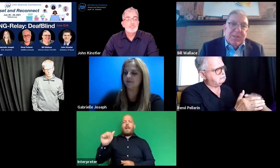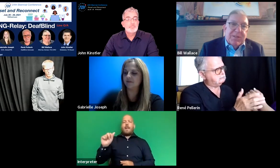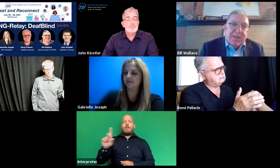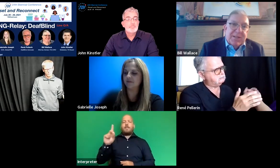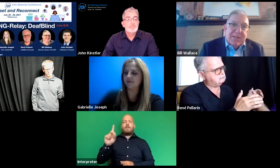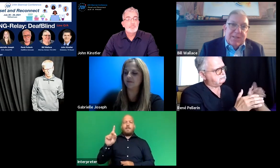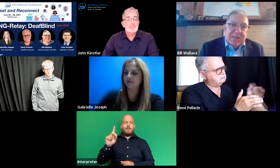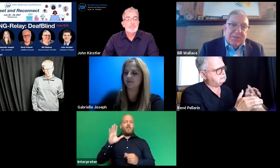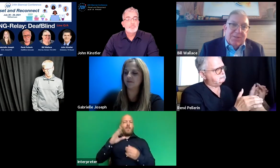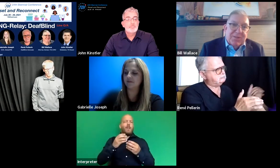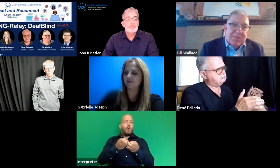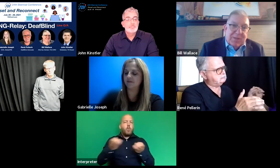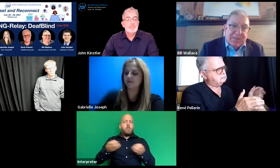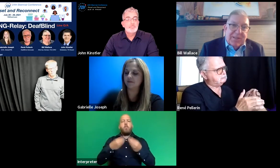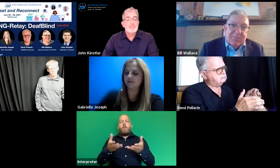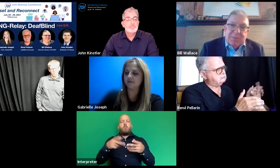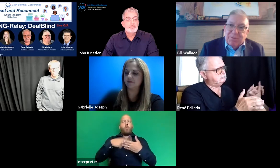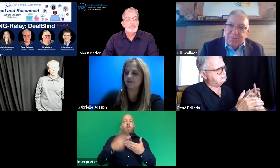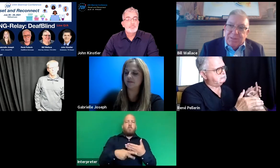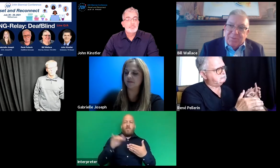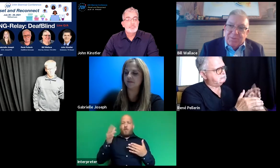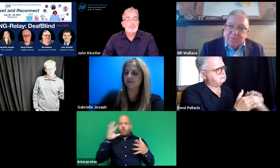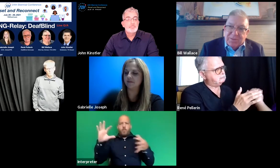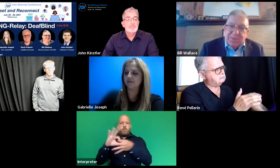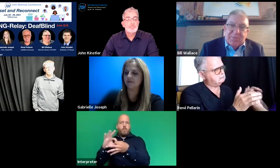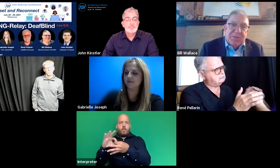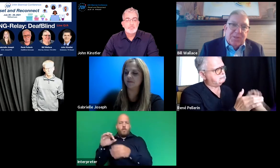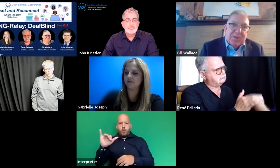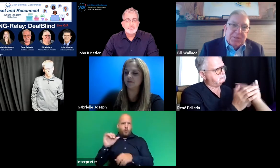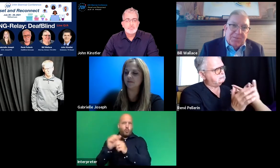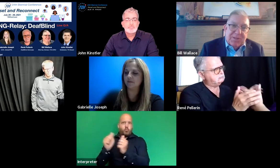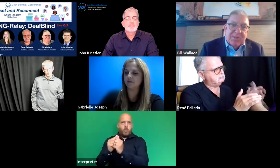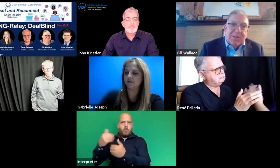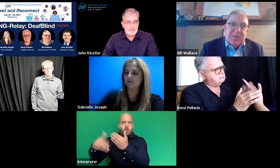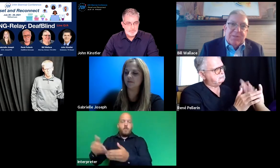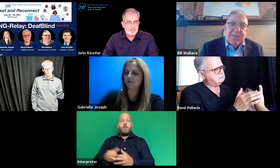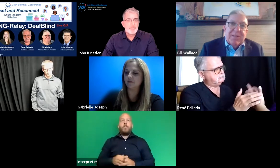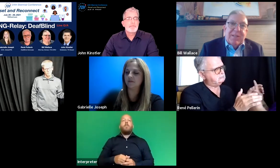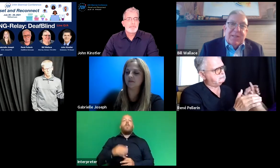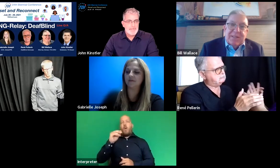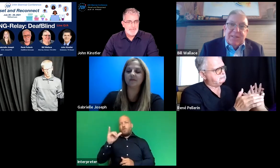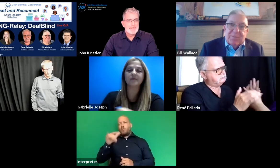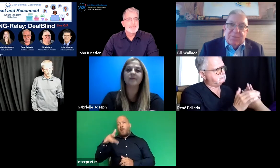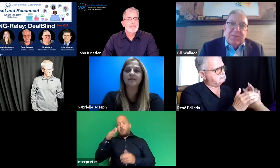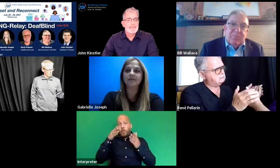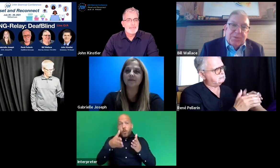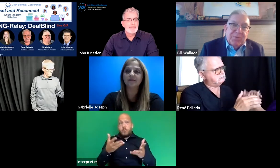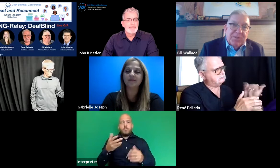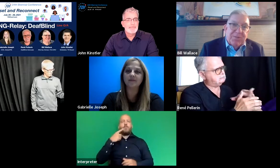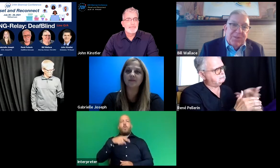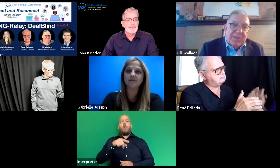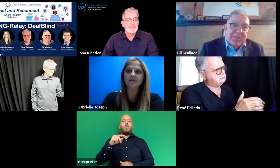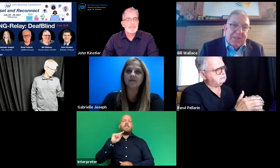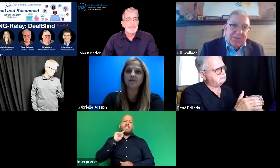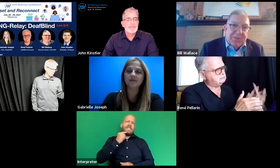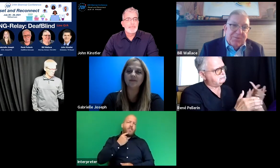program that is directed at people who have severe vision loss, severe hearing loss, and pursuant